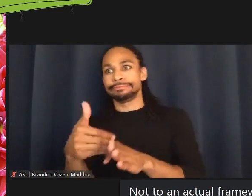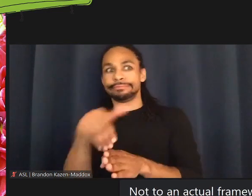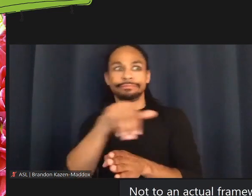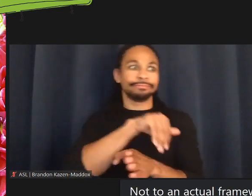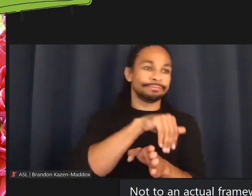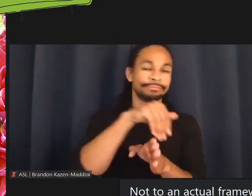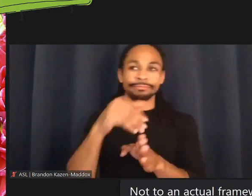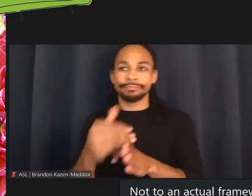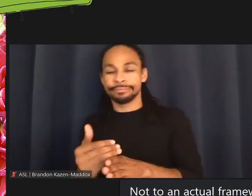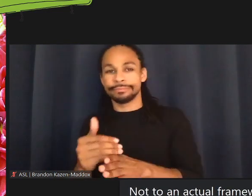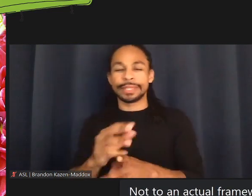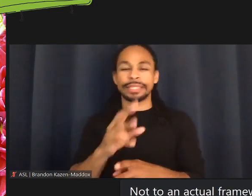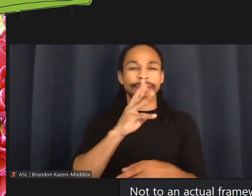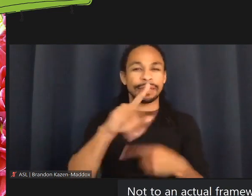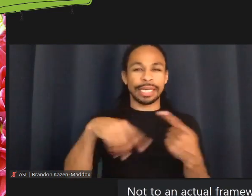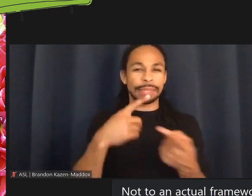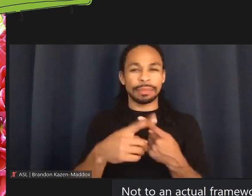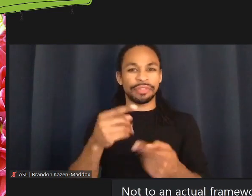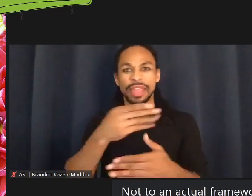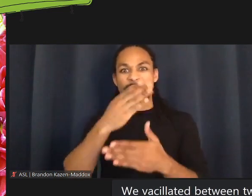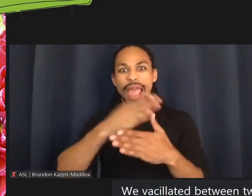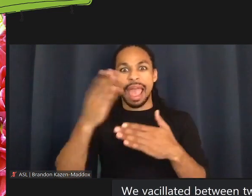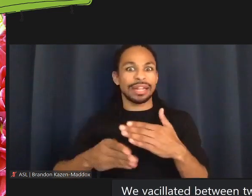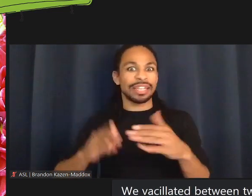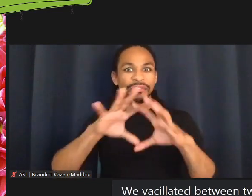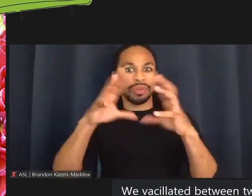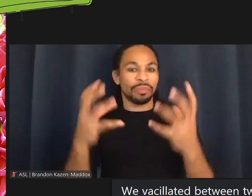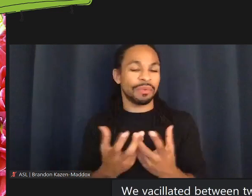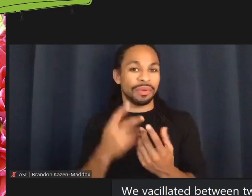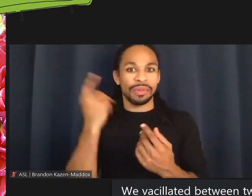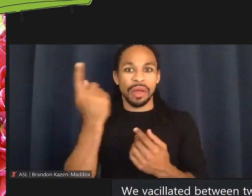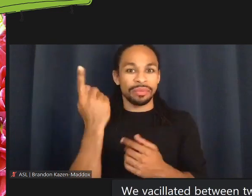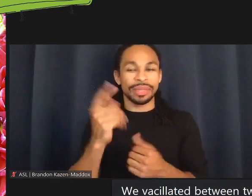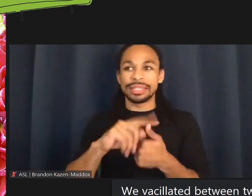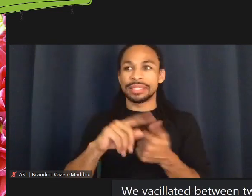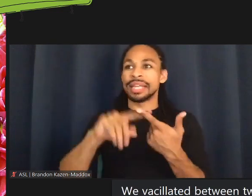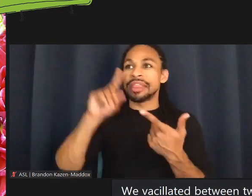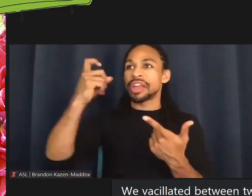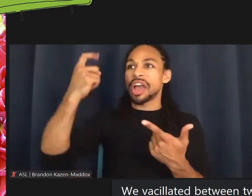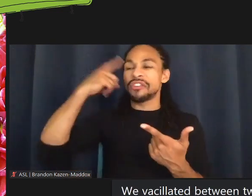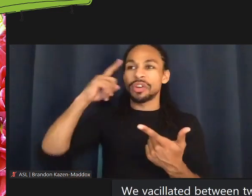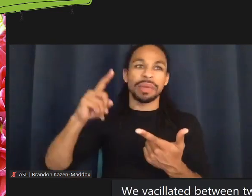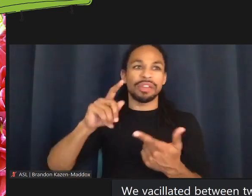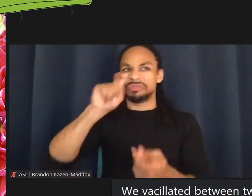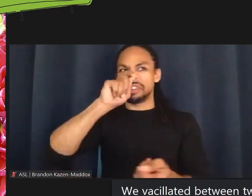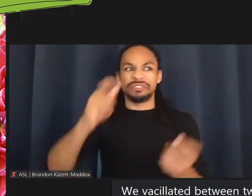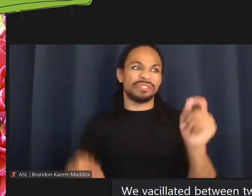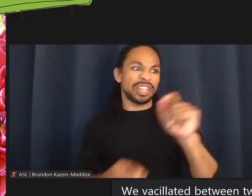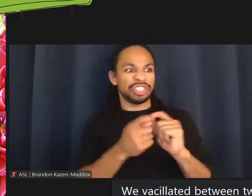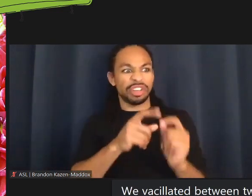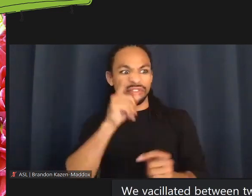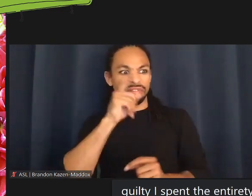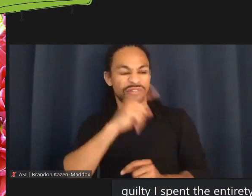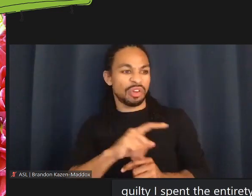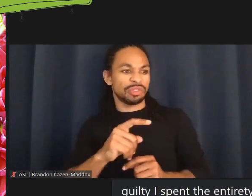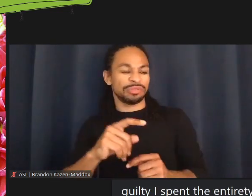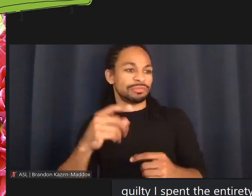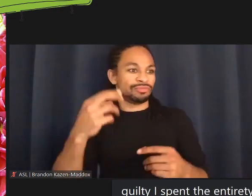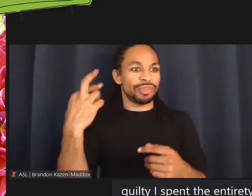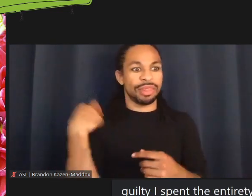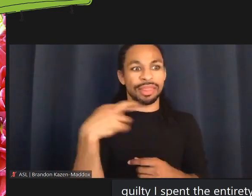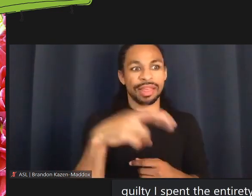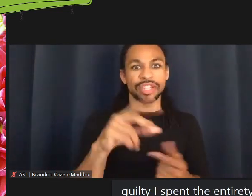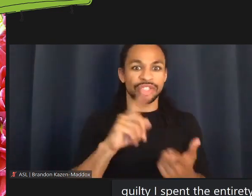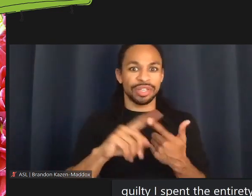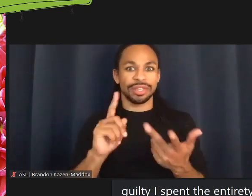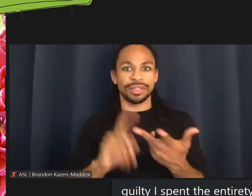reports for doomsday signs, governments turning on so-called false religion, families severed by the sword of Jesus' words, sky